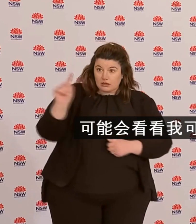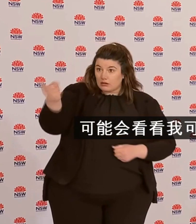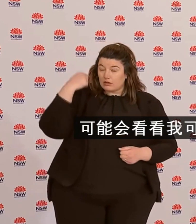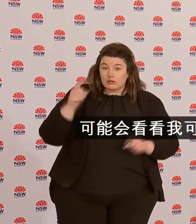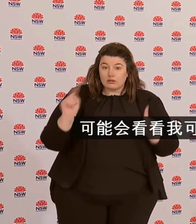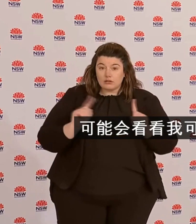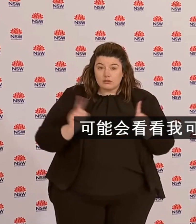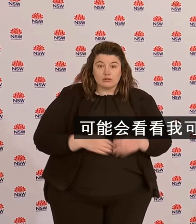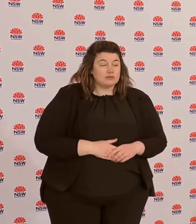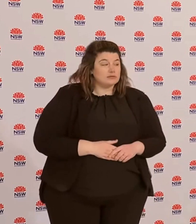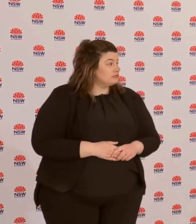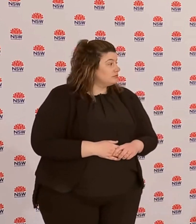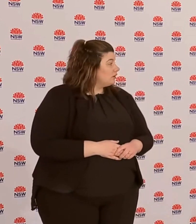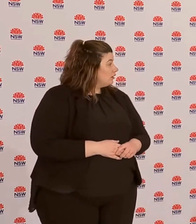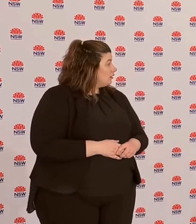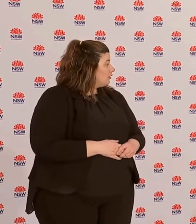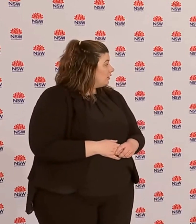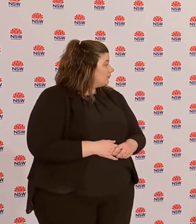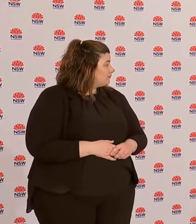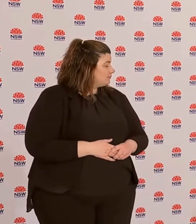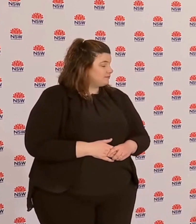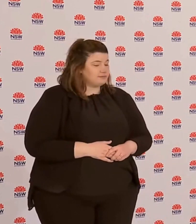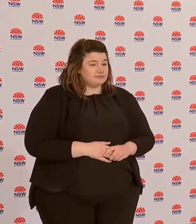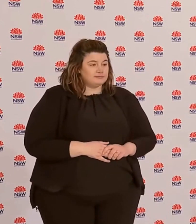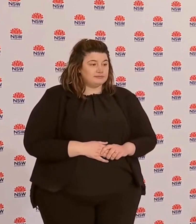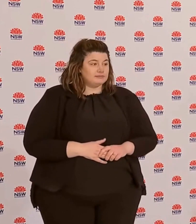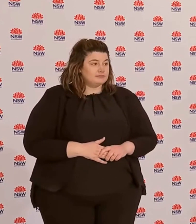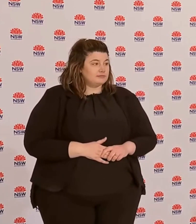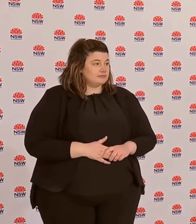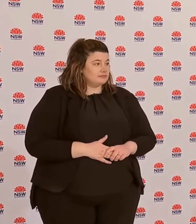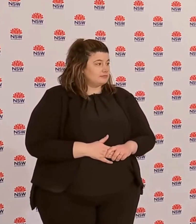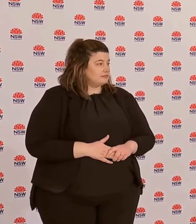might look at? I might get the Deputy Commissioner Warboys.